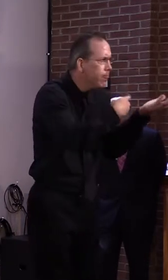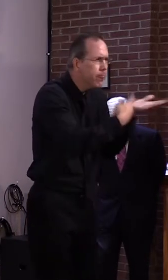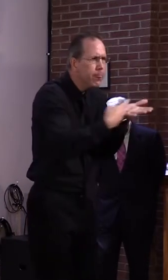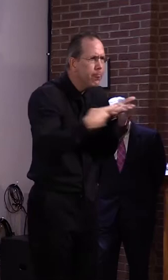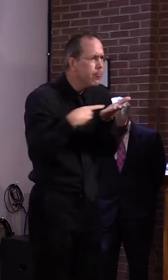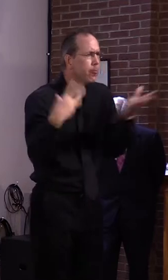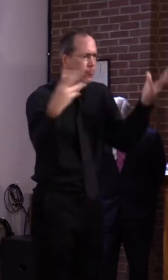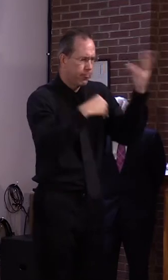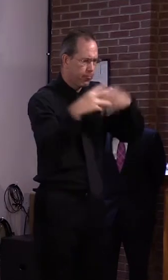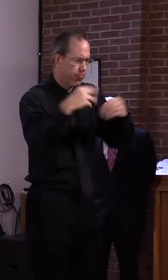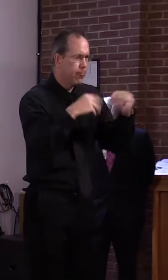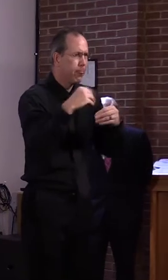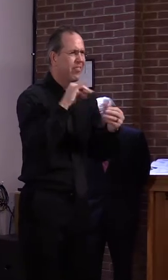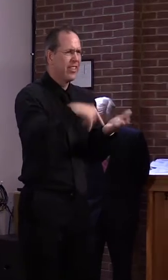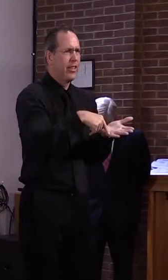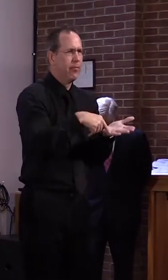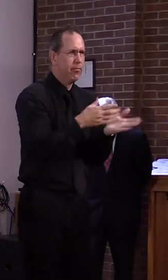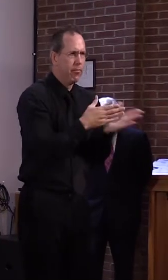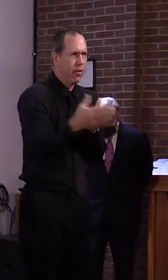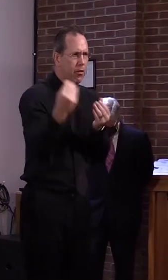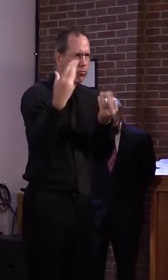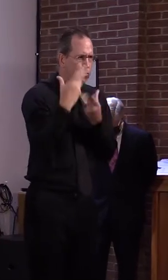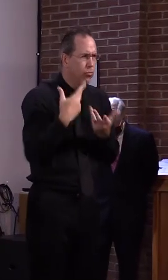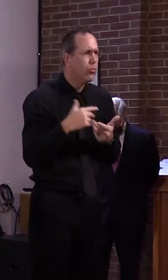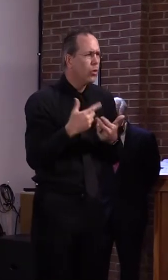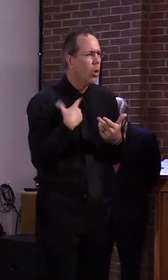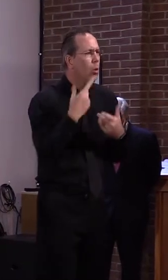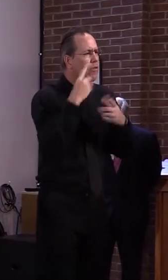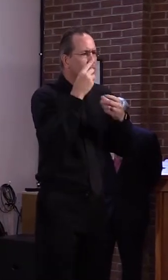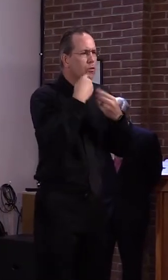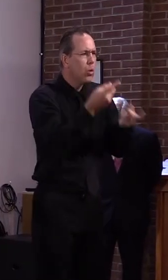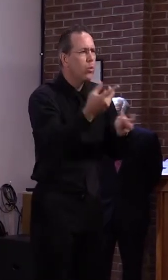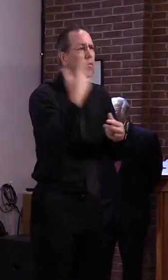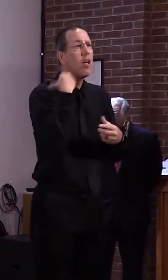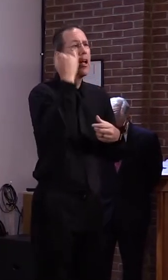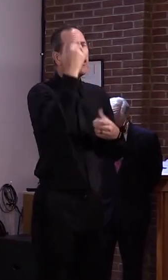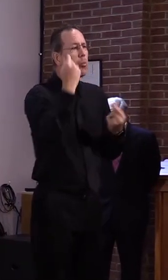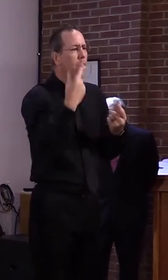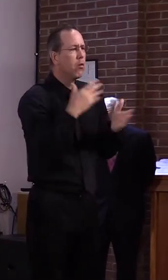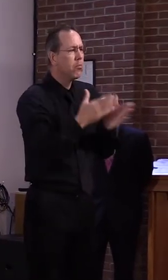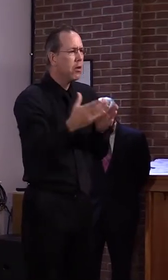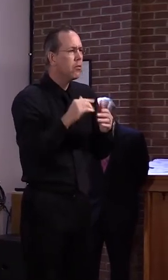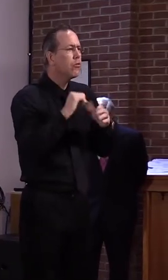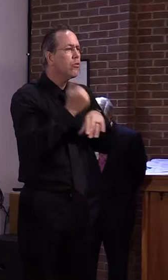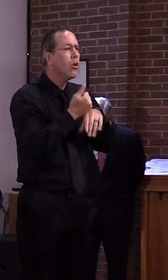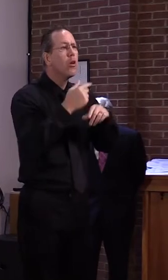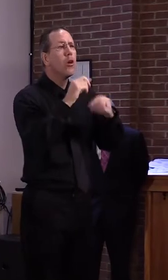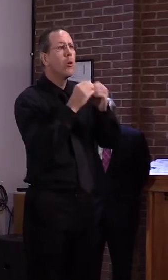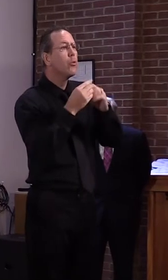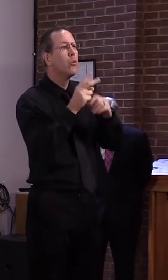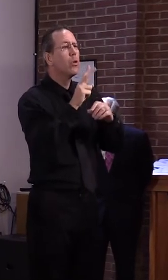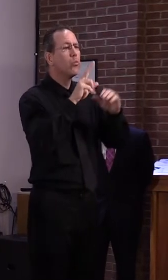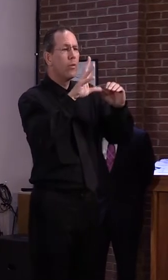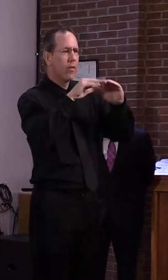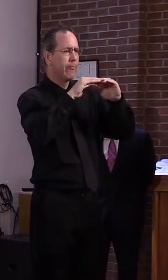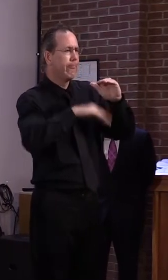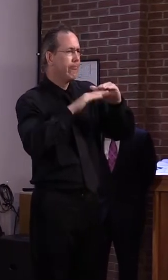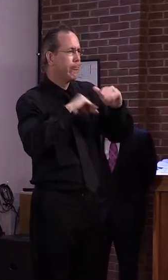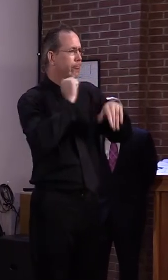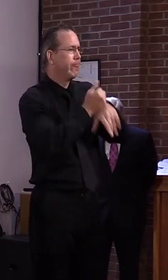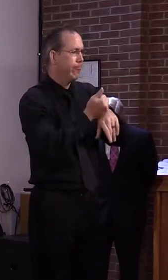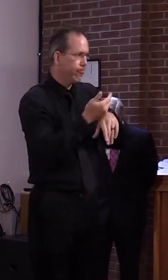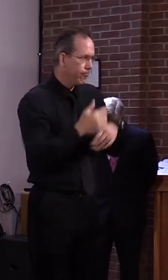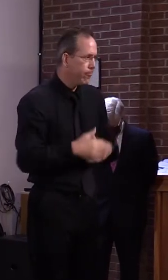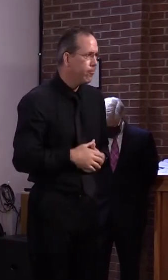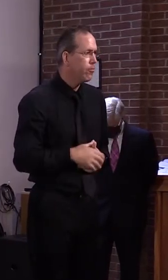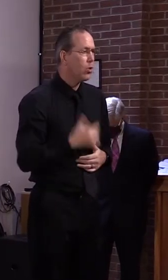initial thinking on it, to stimulate a conversation. We know we're going to have to address this issue, and we're trying to be transparent. This whole point of today